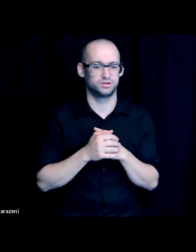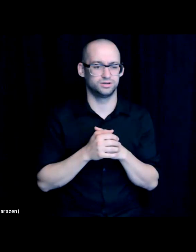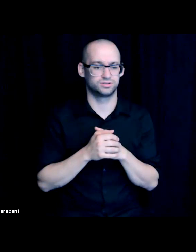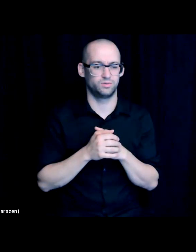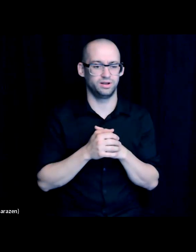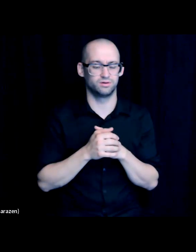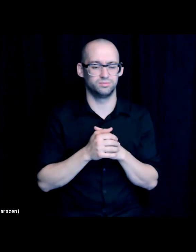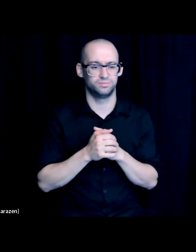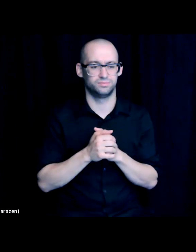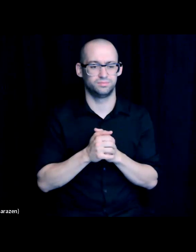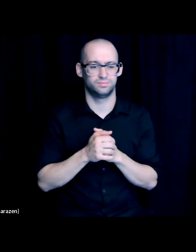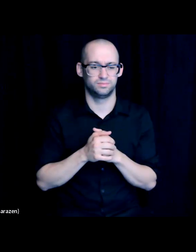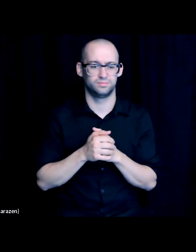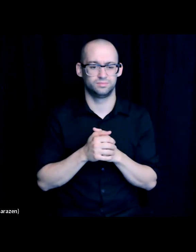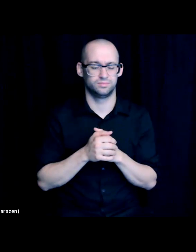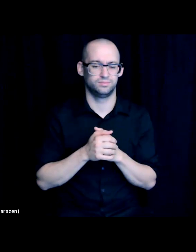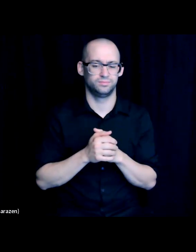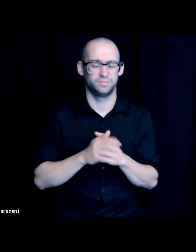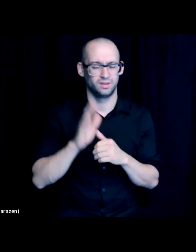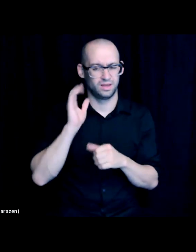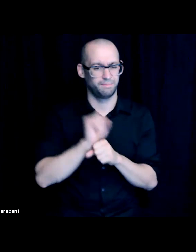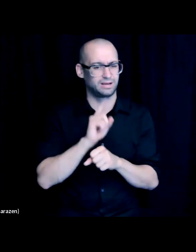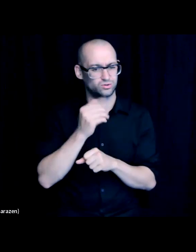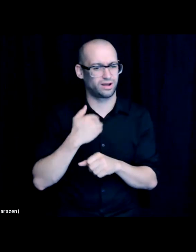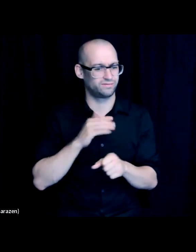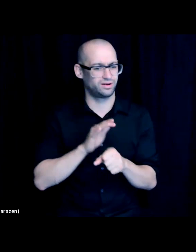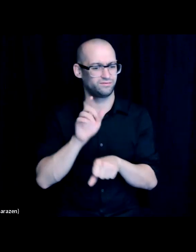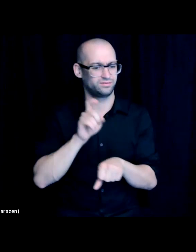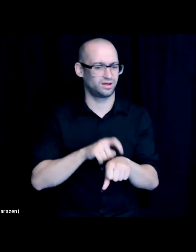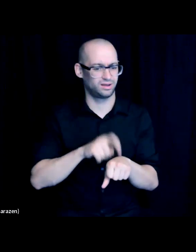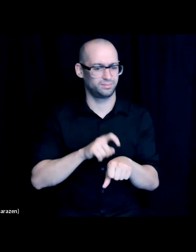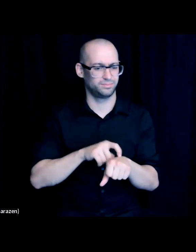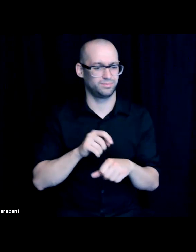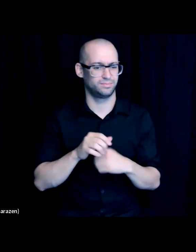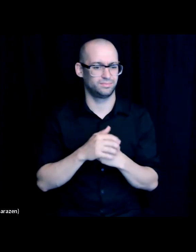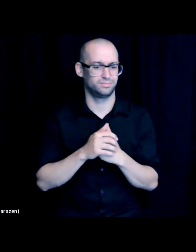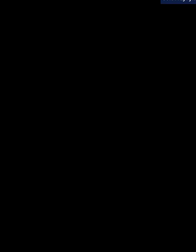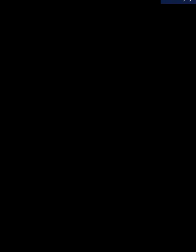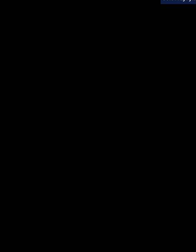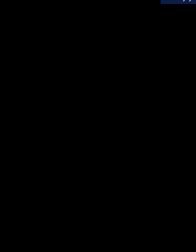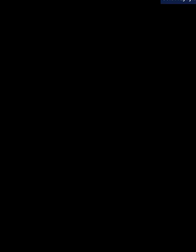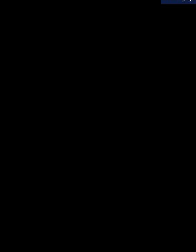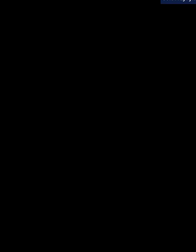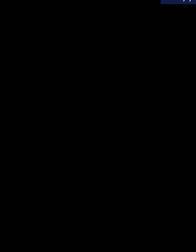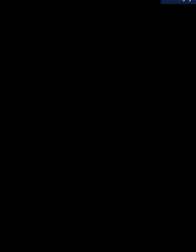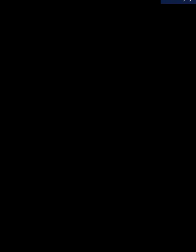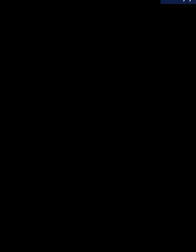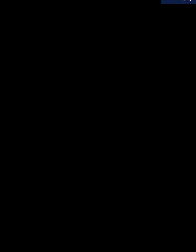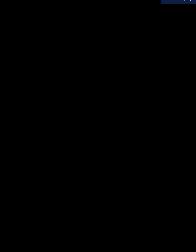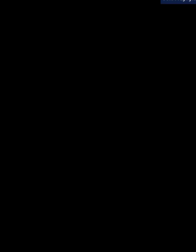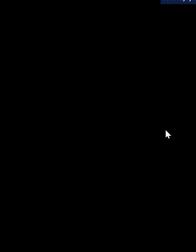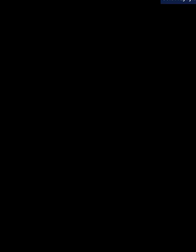to make sure that we can get enough time for some community discussion with all the participants and everyone on, understand we can